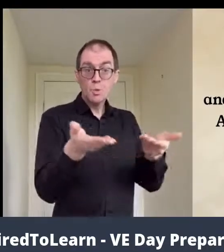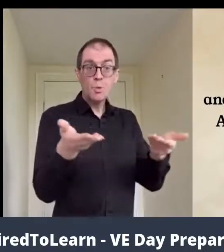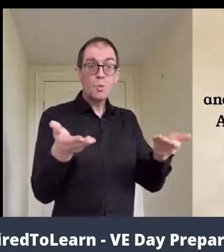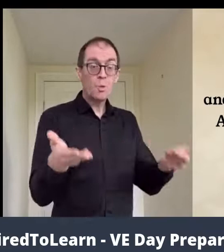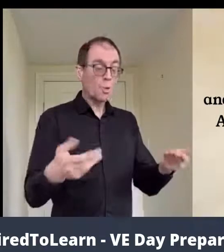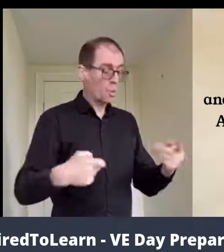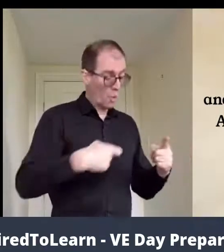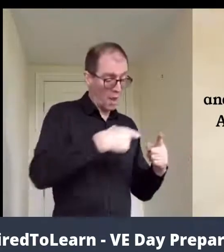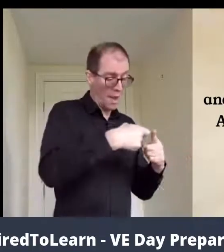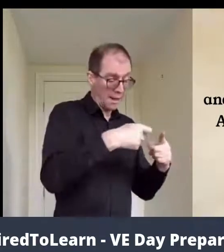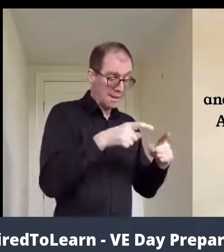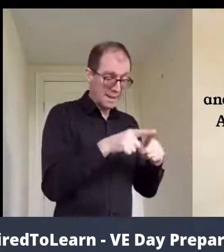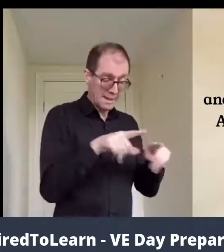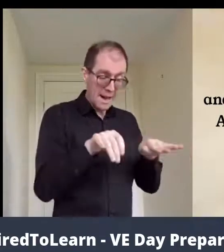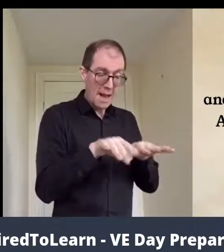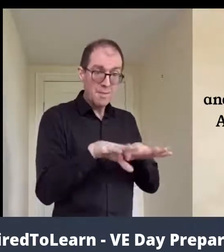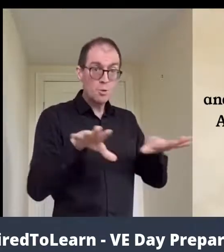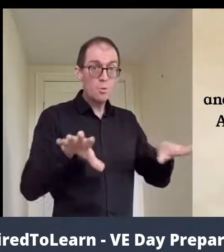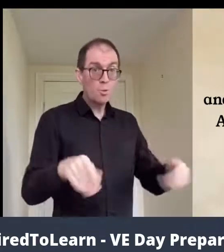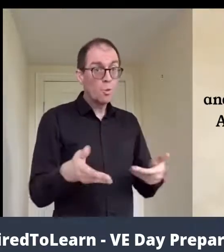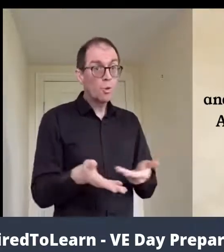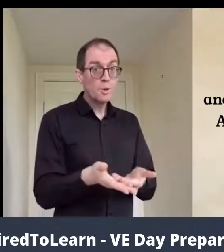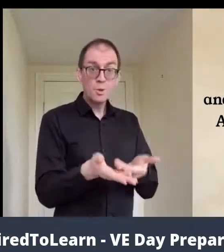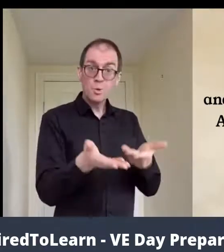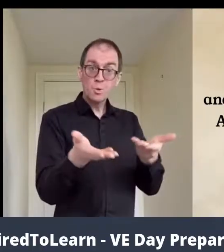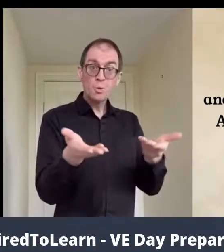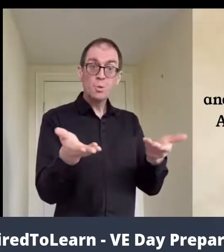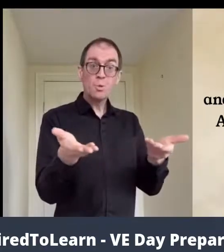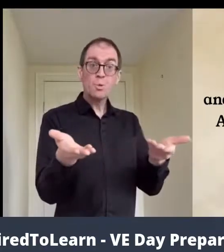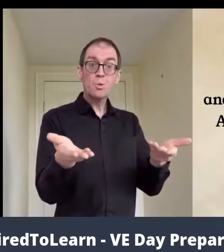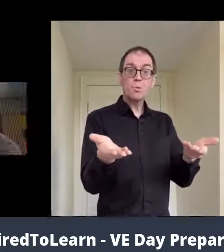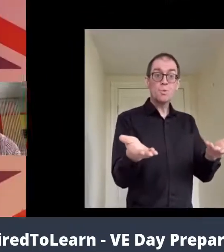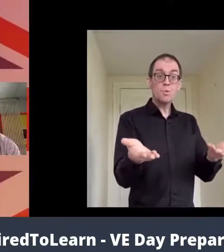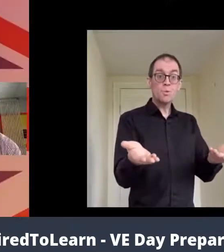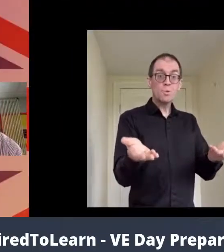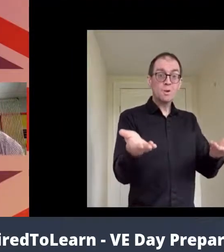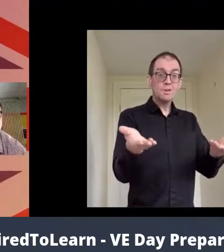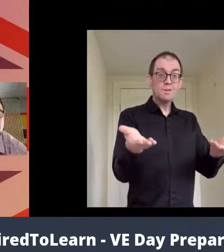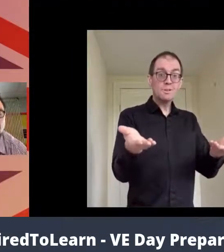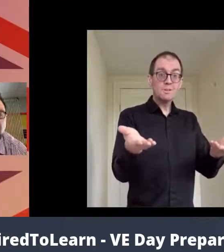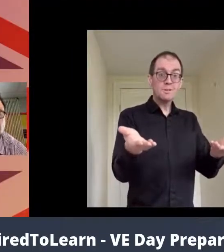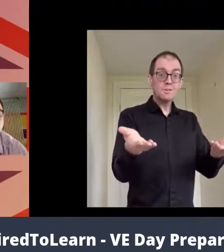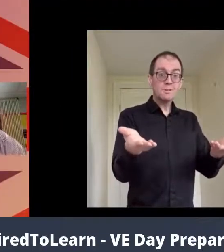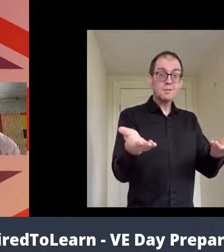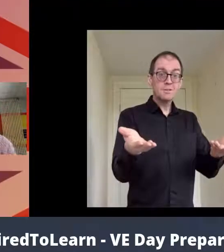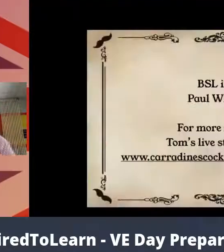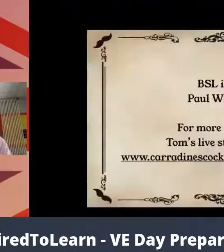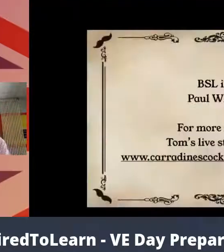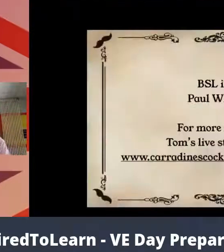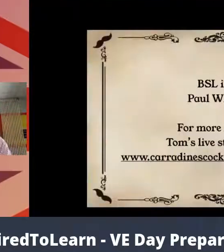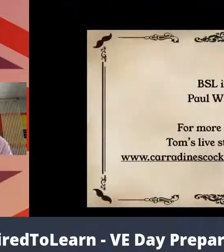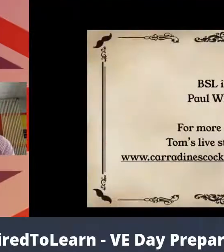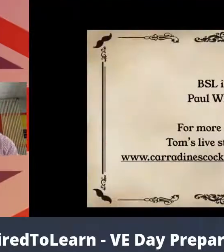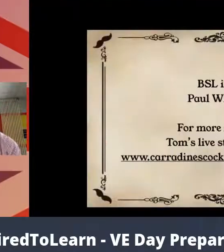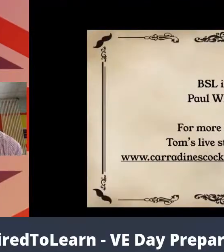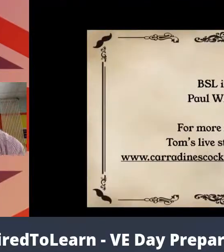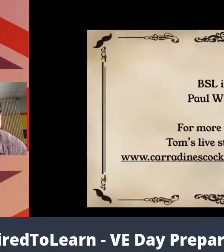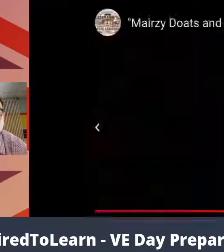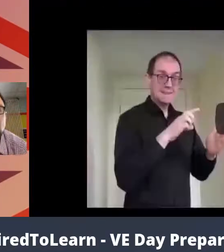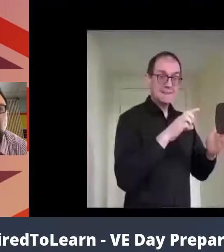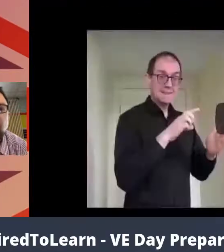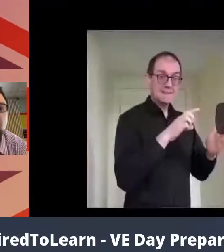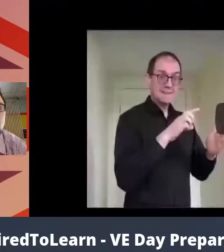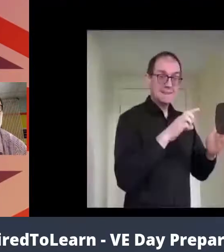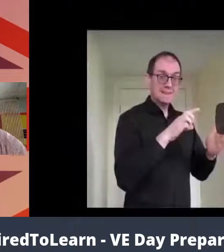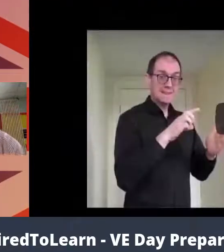you? A kiddly divey too, wouldn't you? And thank you, Tom, for that fantastic. Thank